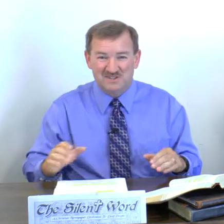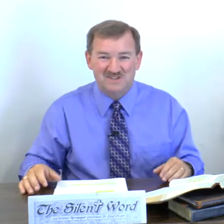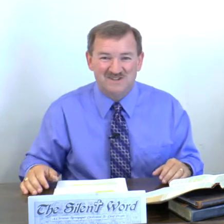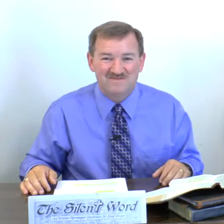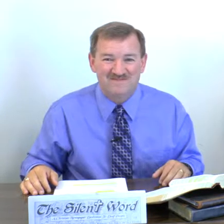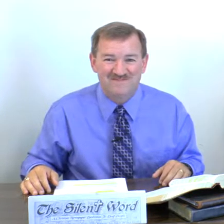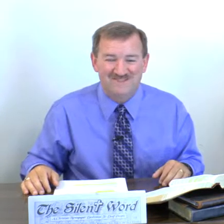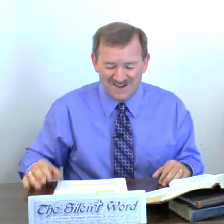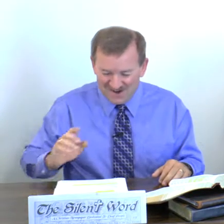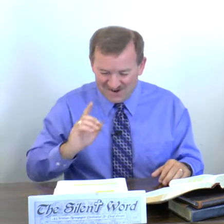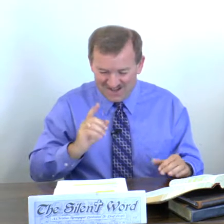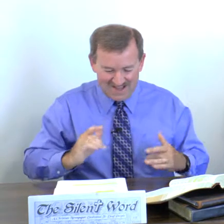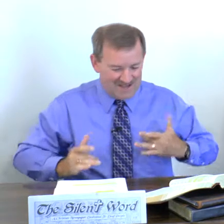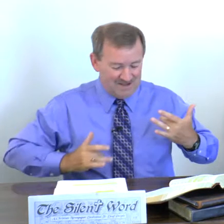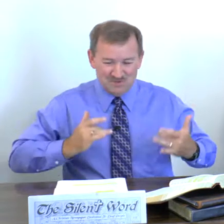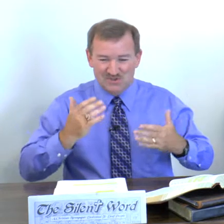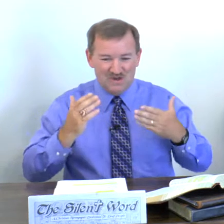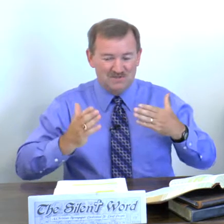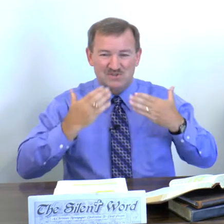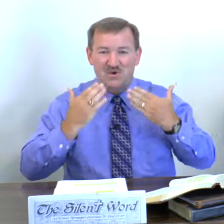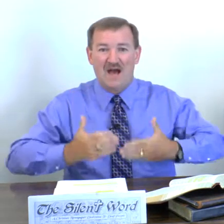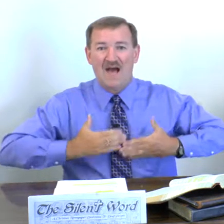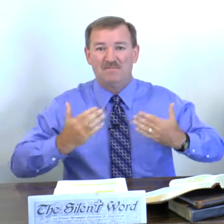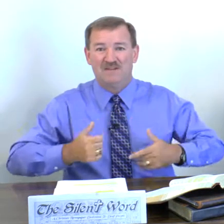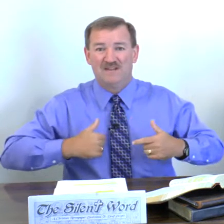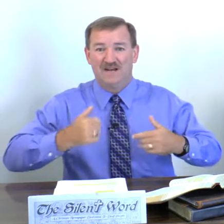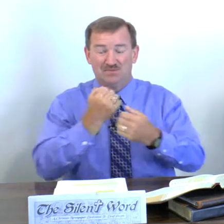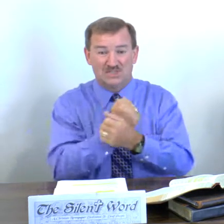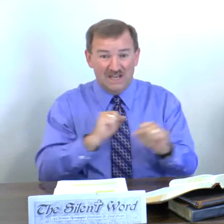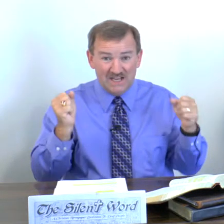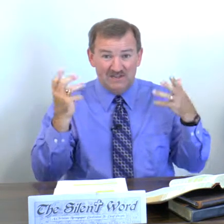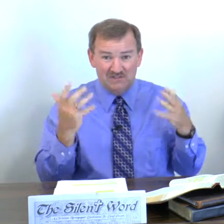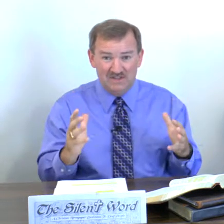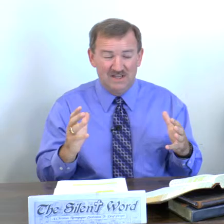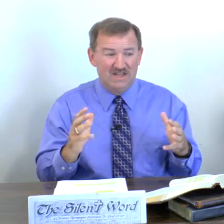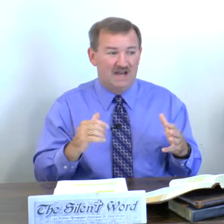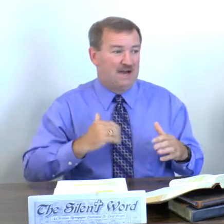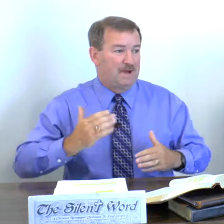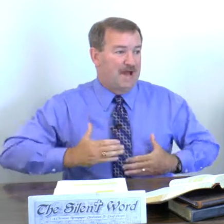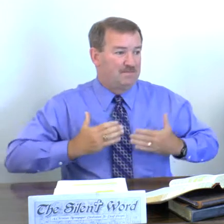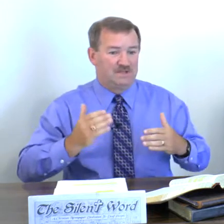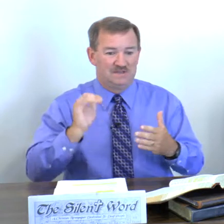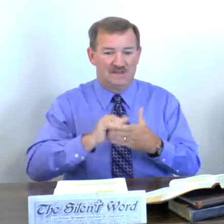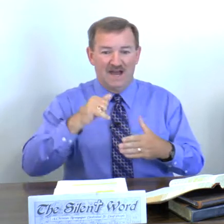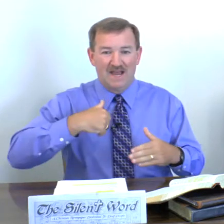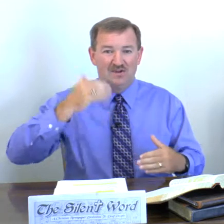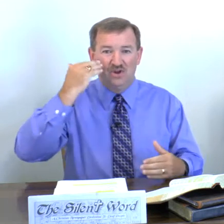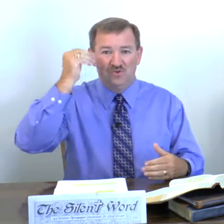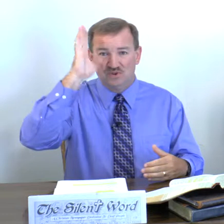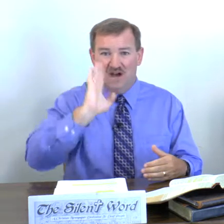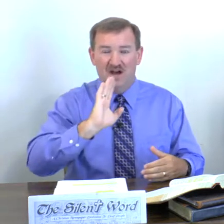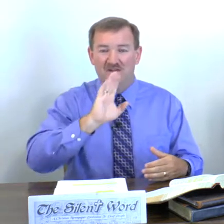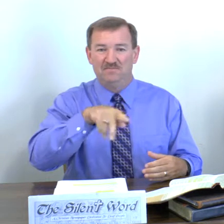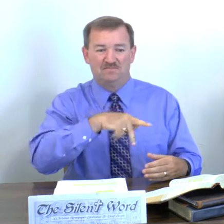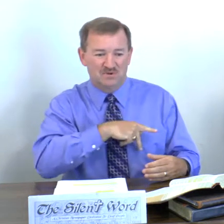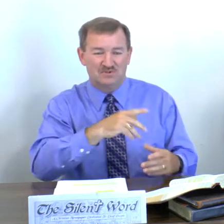Christian. Oh, I'm so happy that I'm saved. I'm happy that I know God